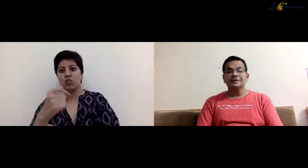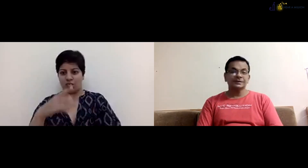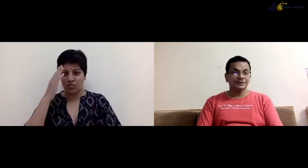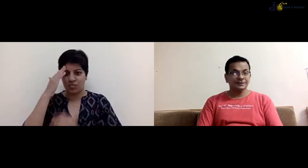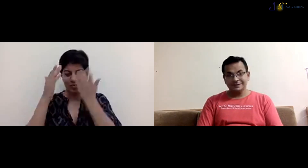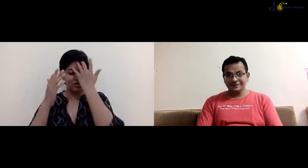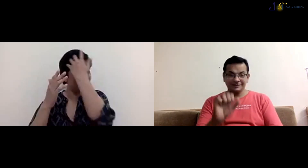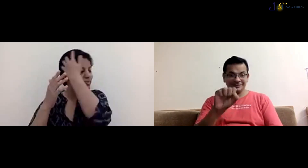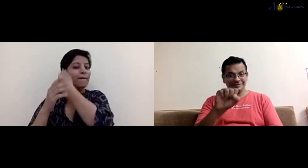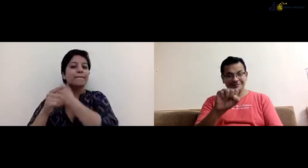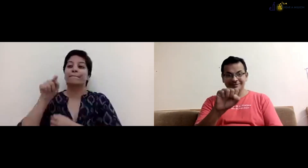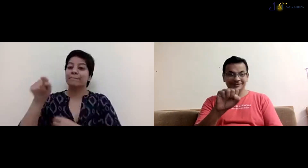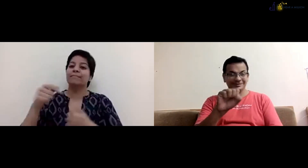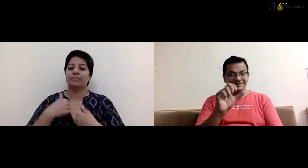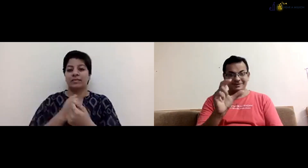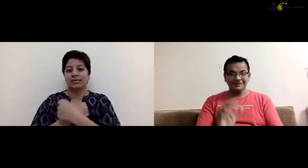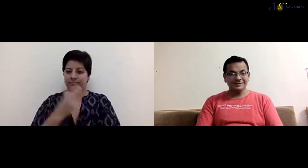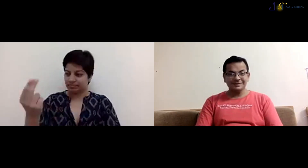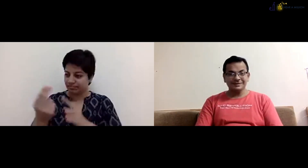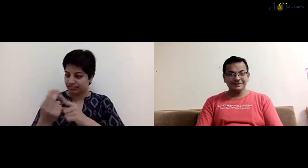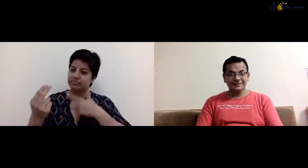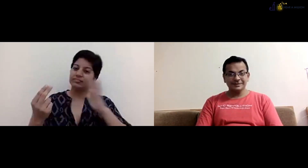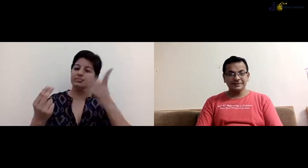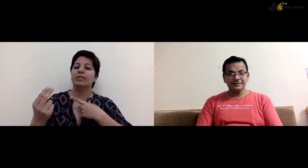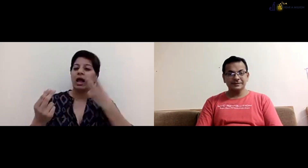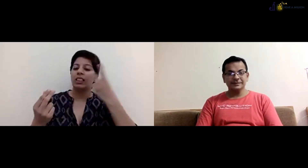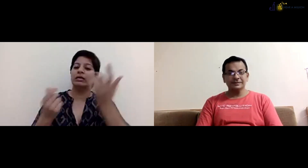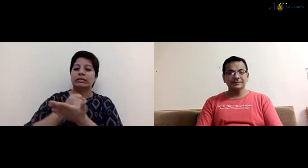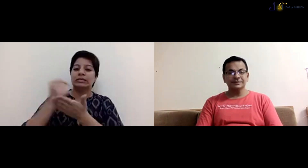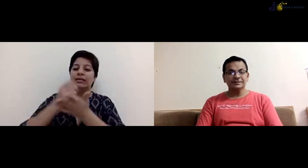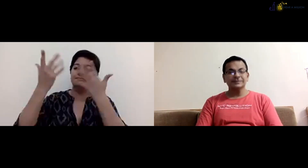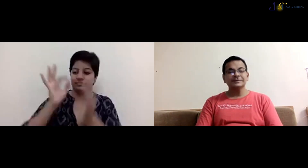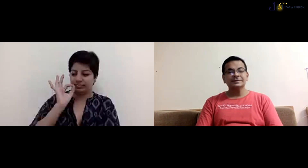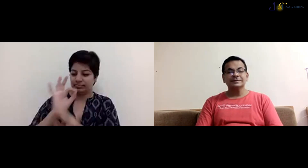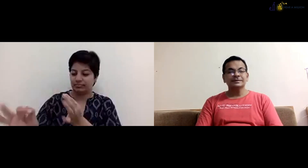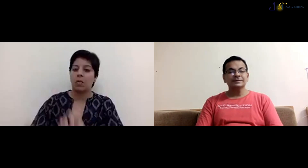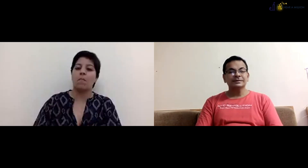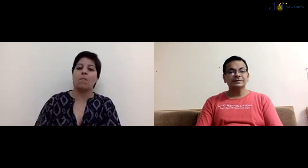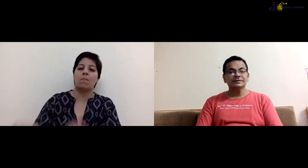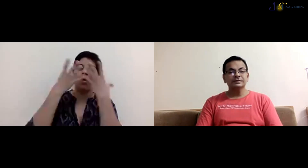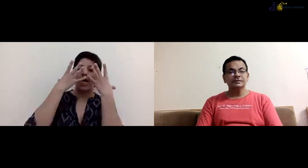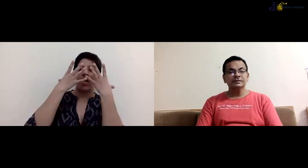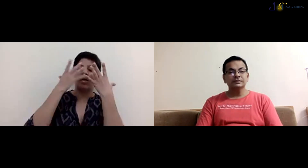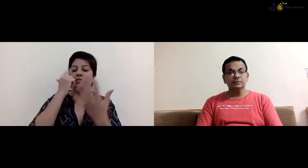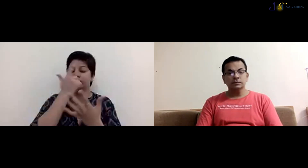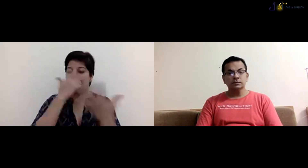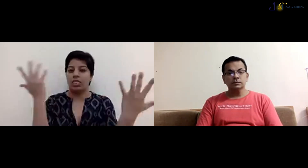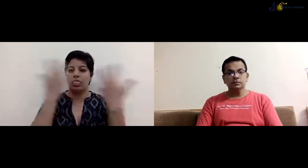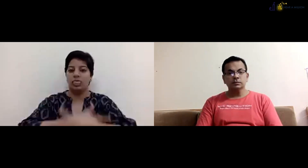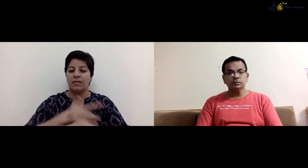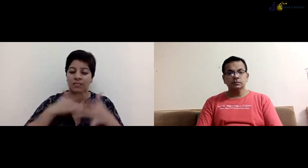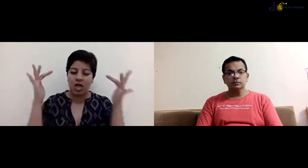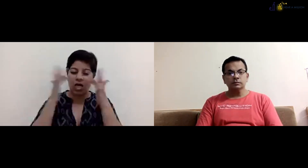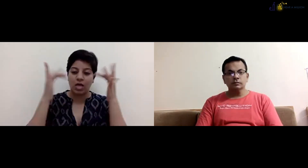as you know. Can you take? So we have a bomb, the green one.